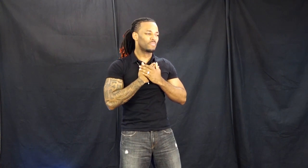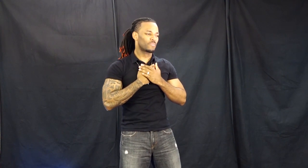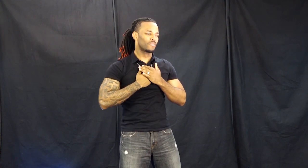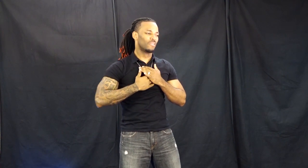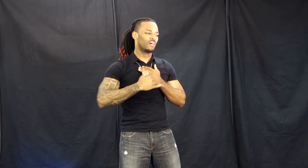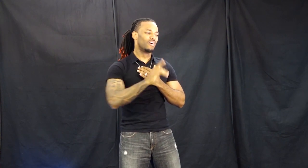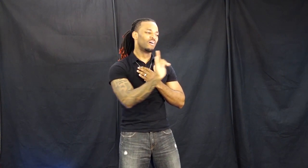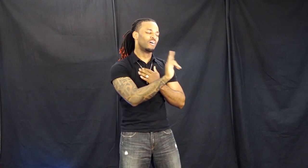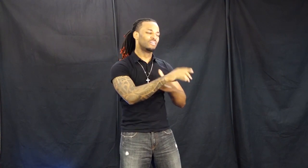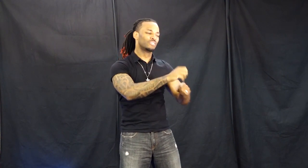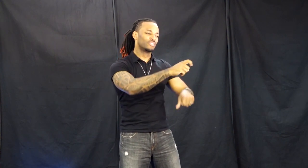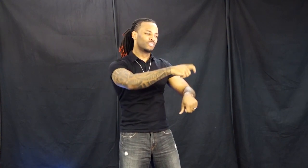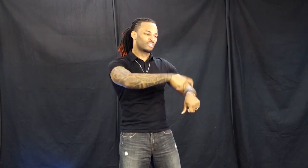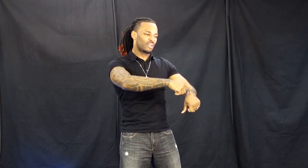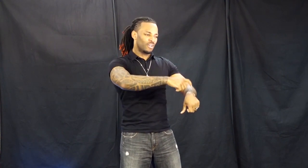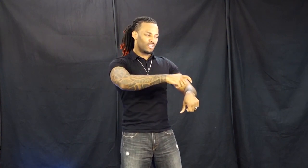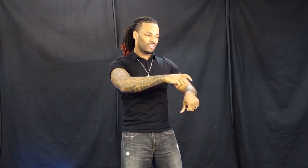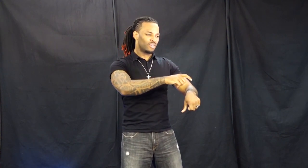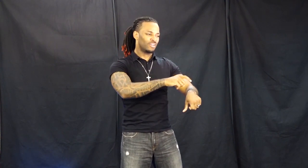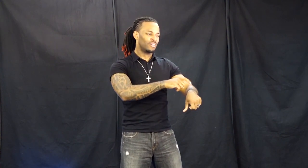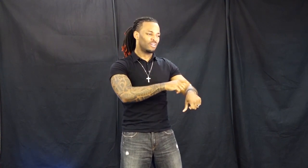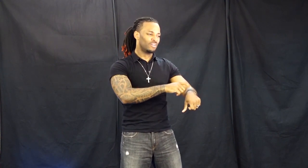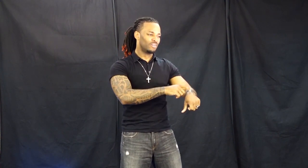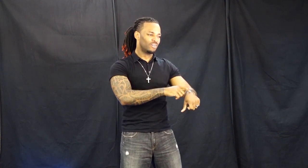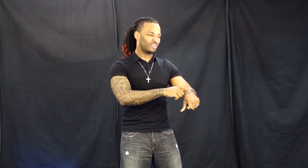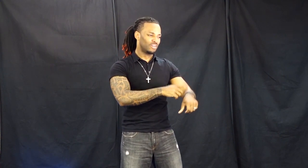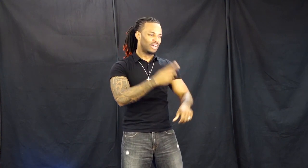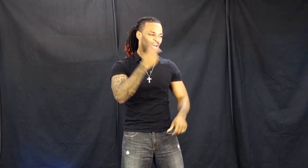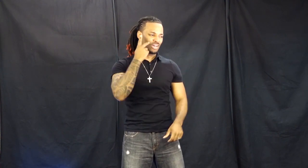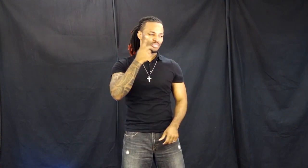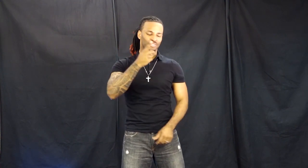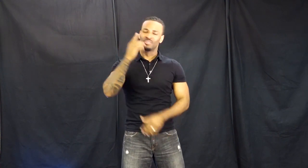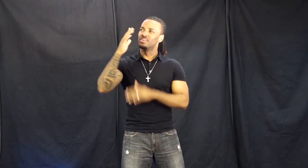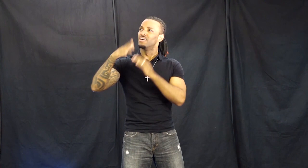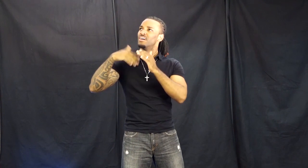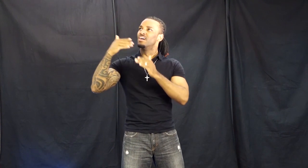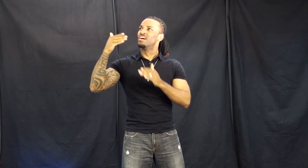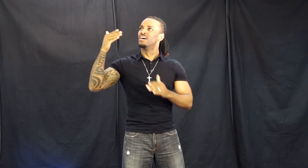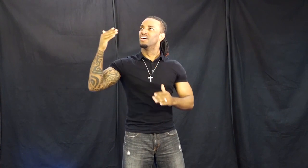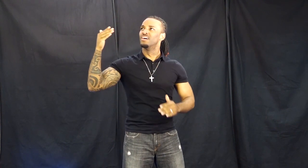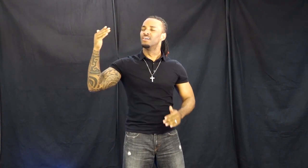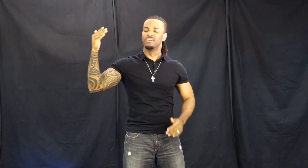My love, take your time. I'll see you on the other side.